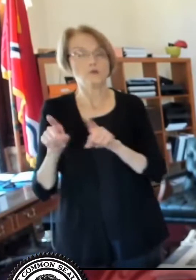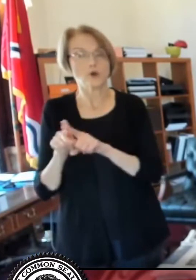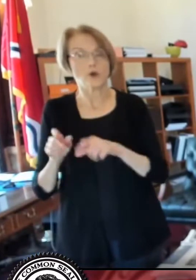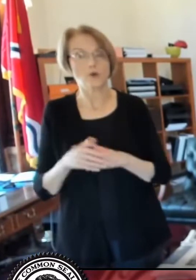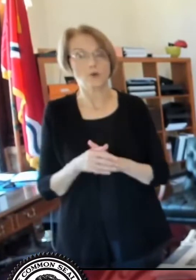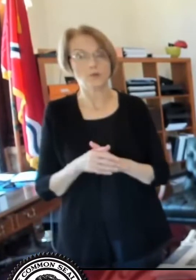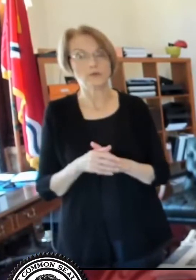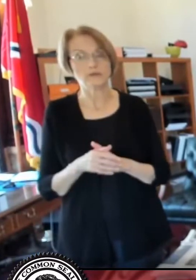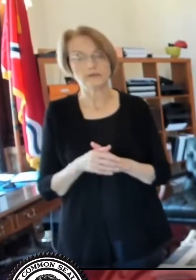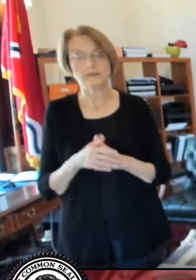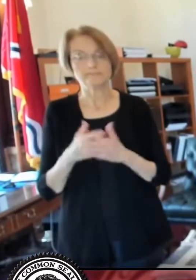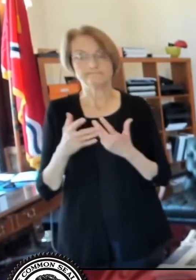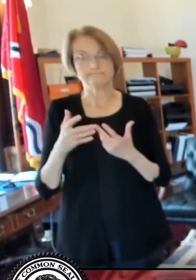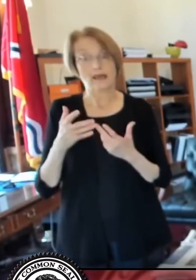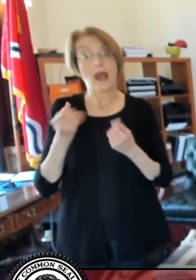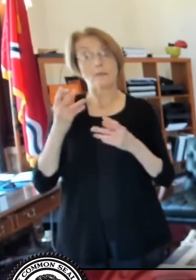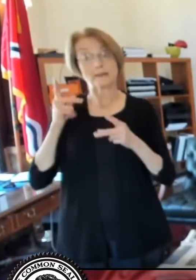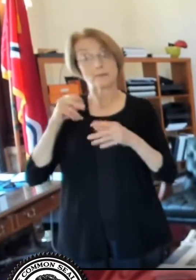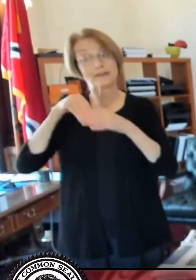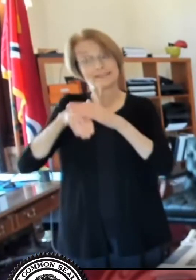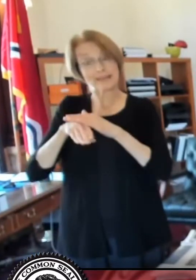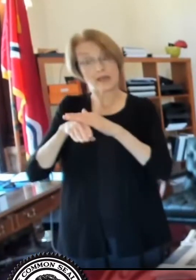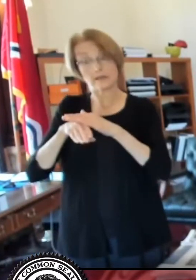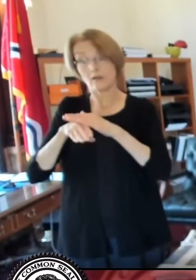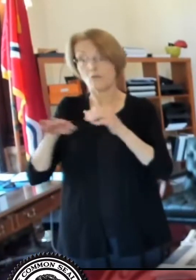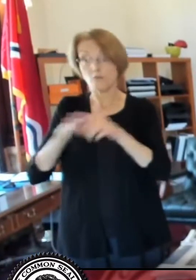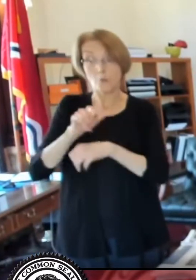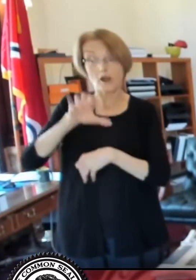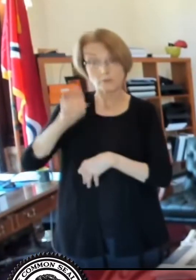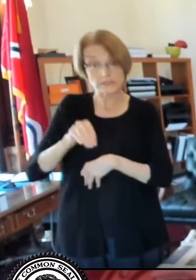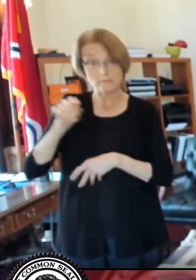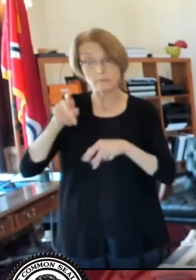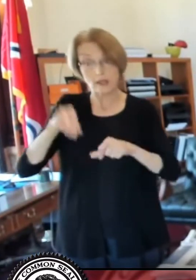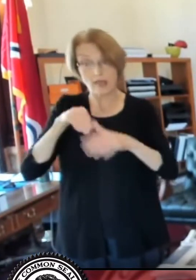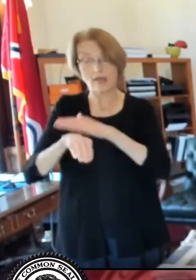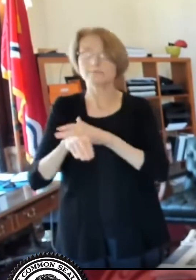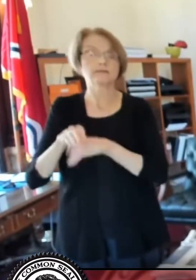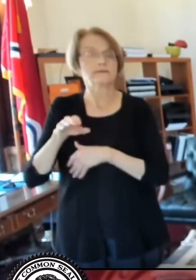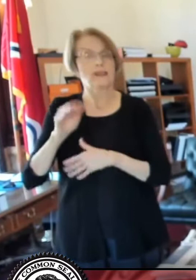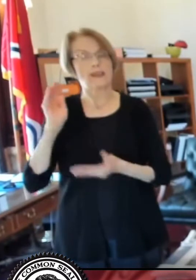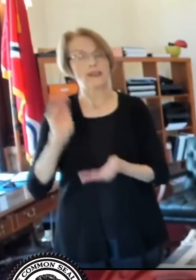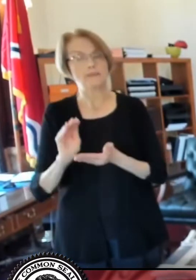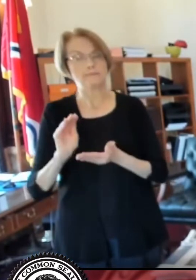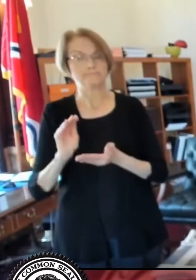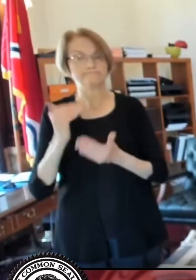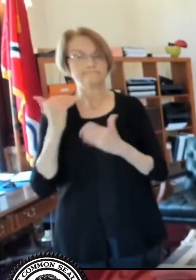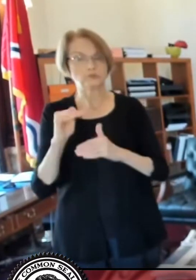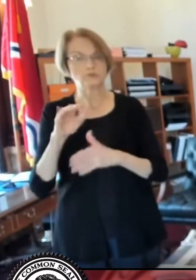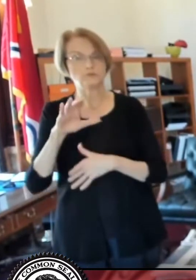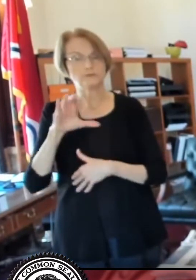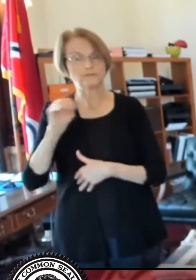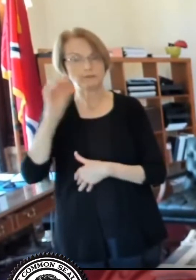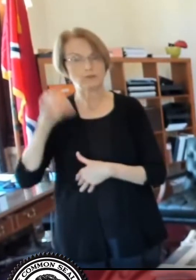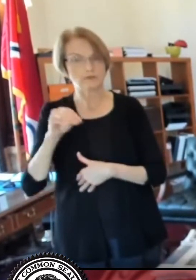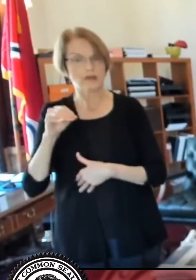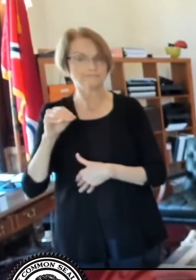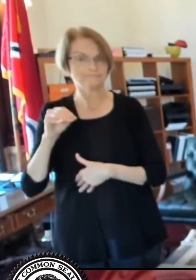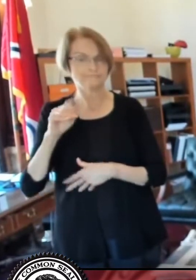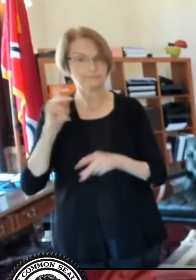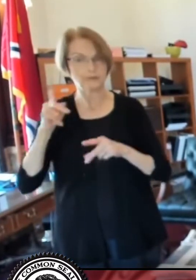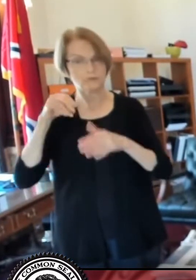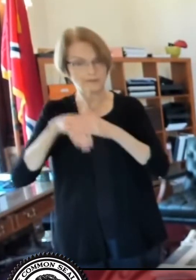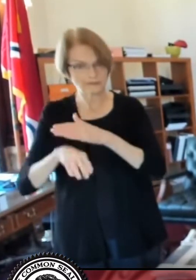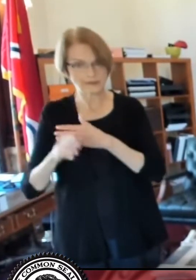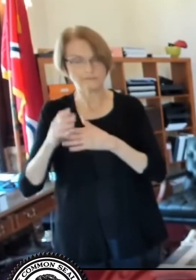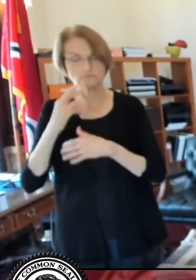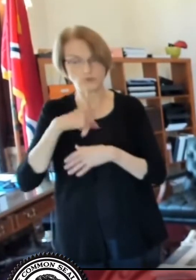have to operate at 50% capacity. So we have these restrictions in place, and